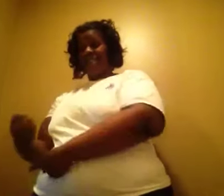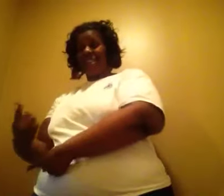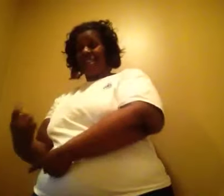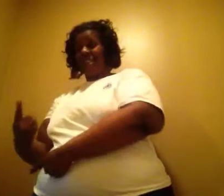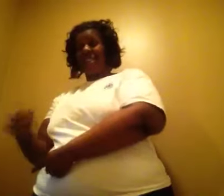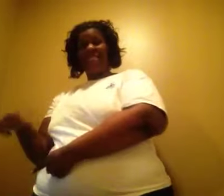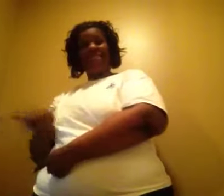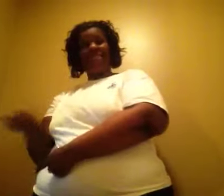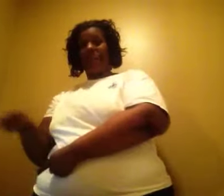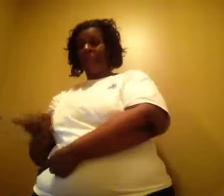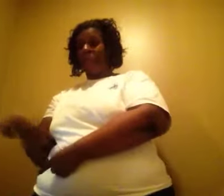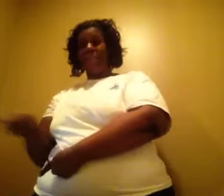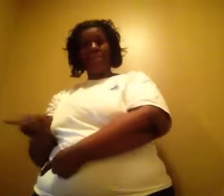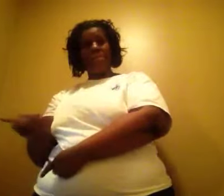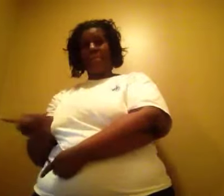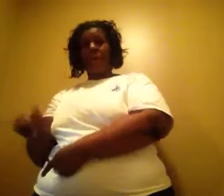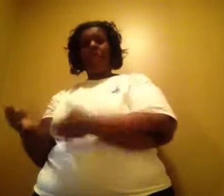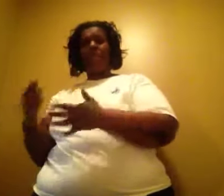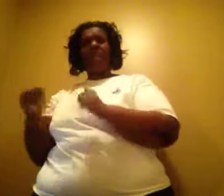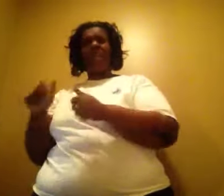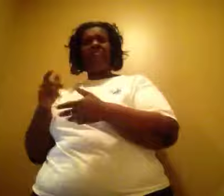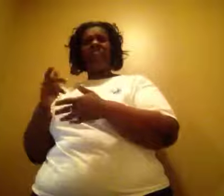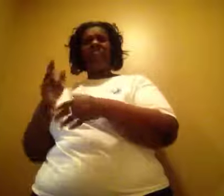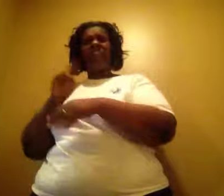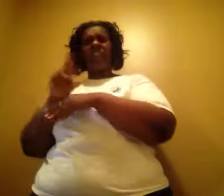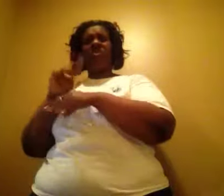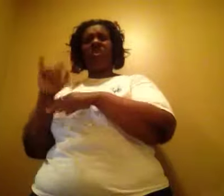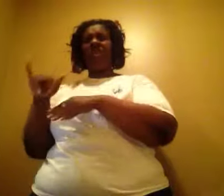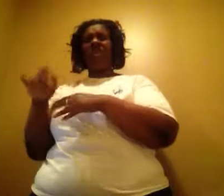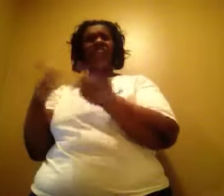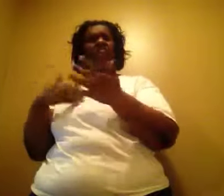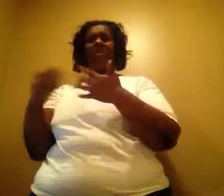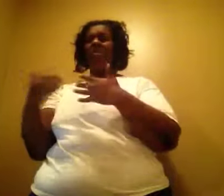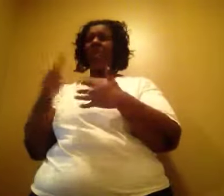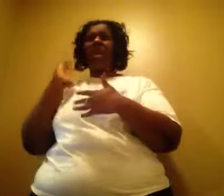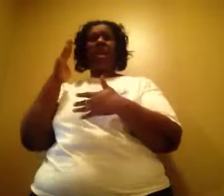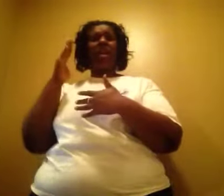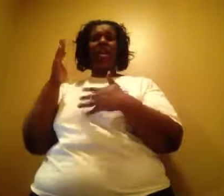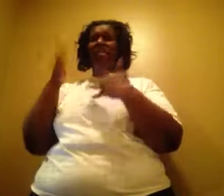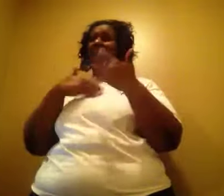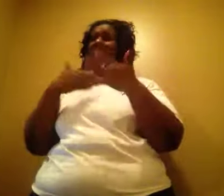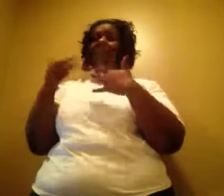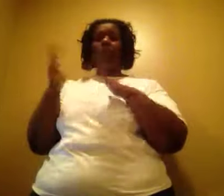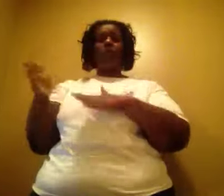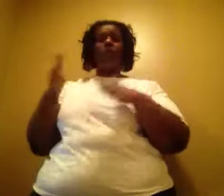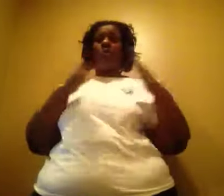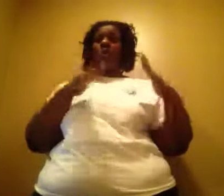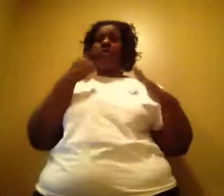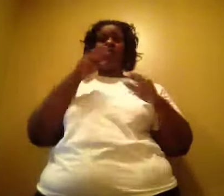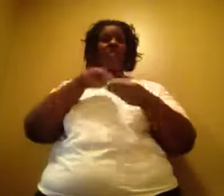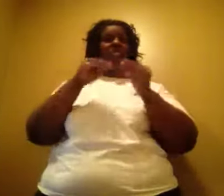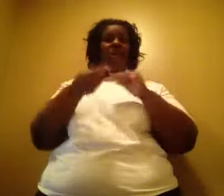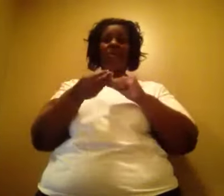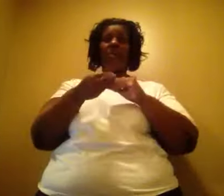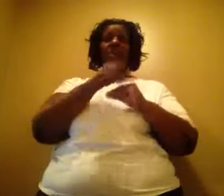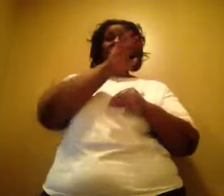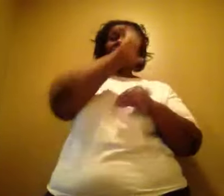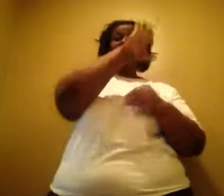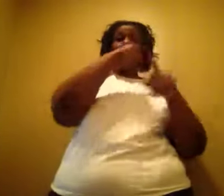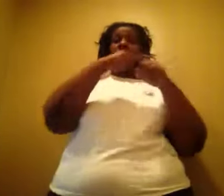And I think you might want to try this on a bunch of problems, and you'll see it always works out. That it doesn't matter what order you add. 5 plus 6 is the same thing as 6